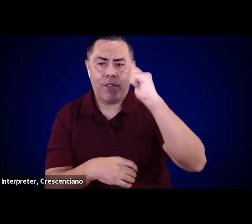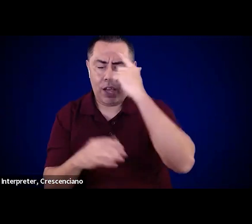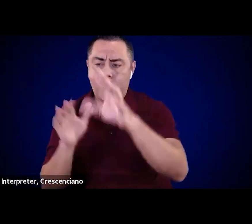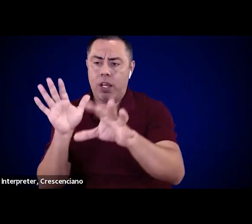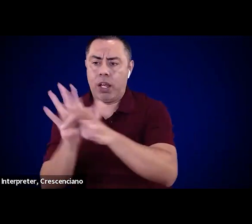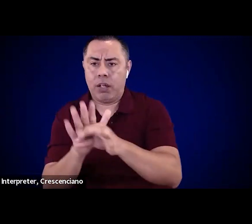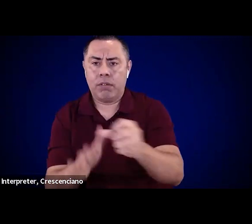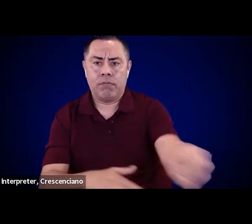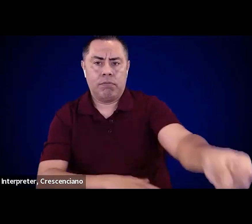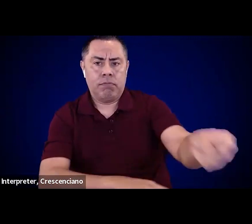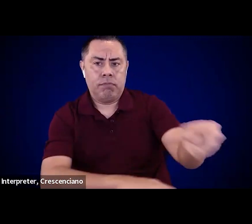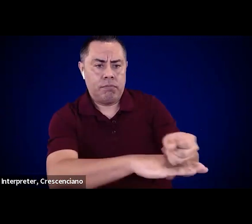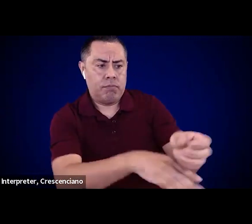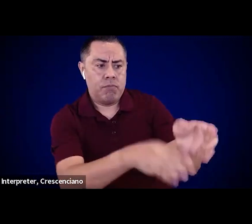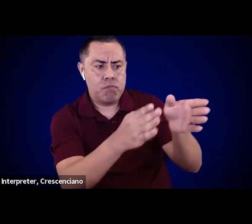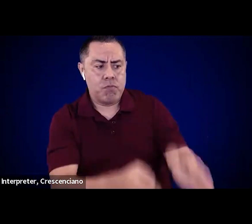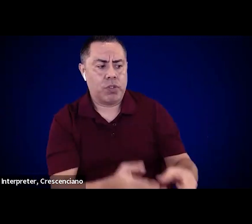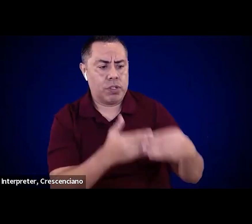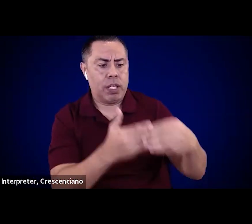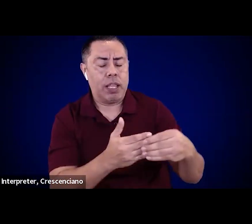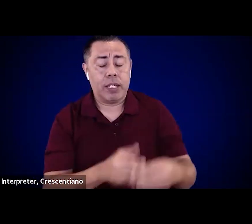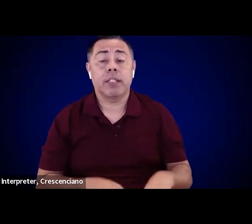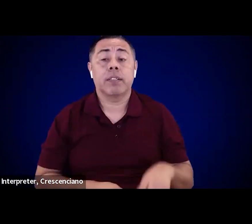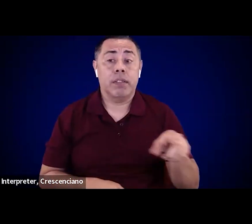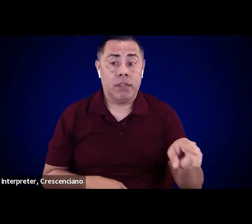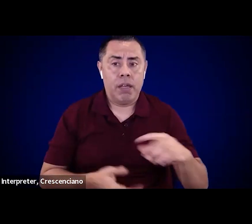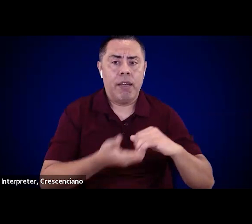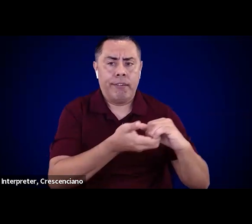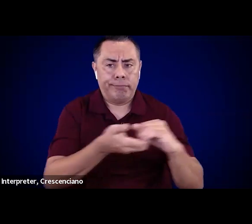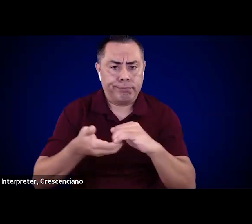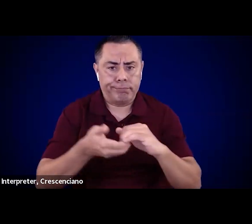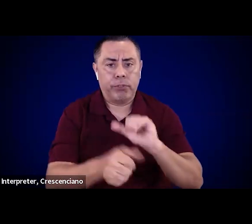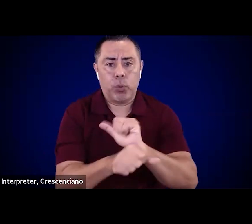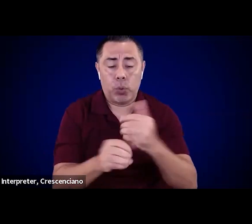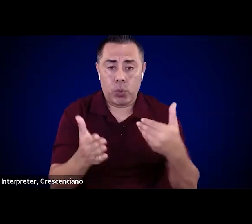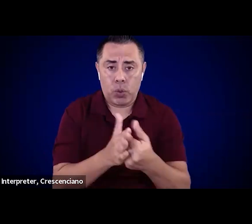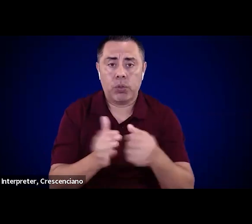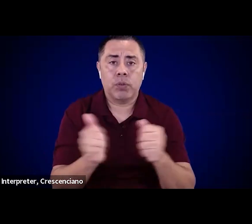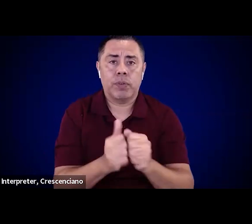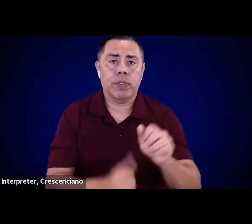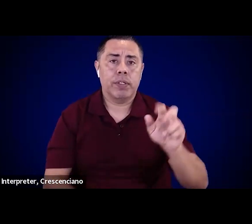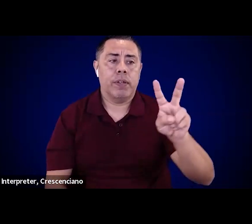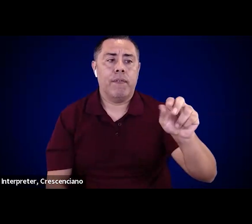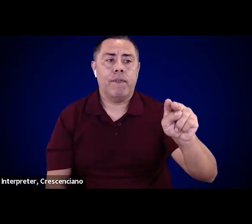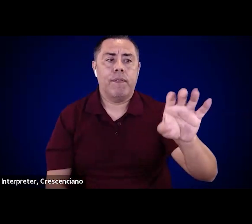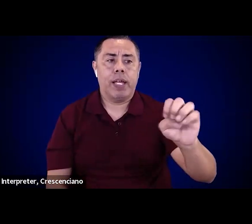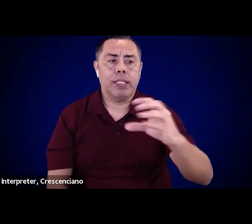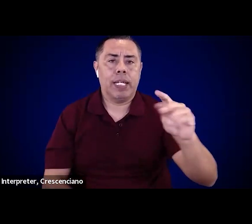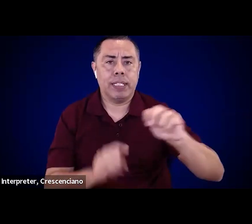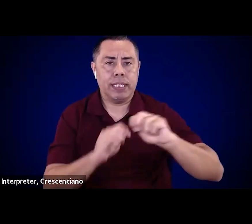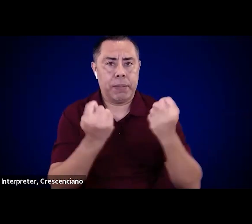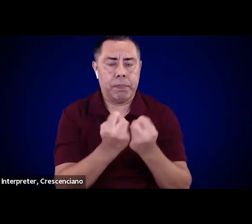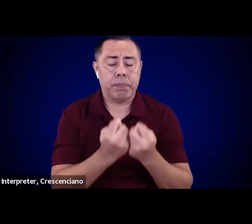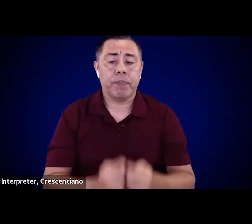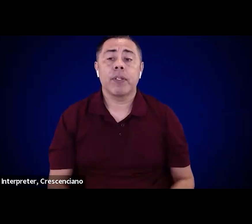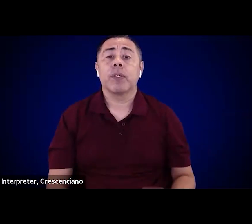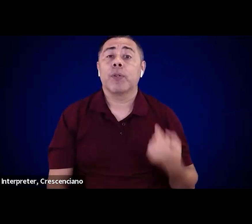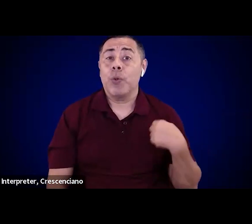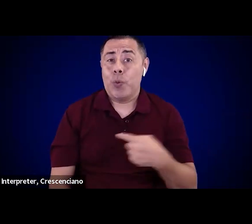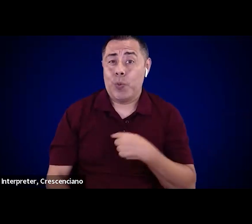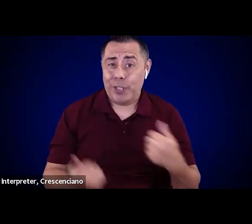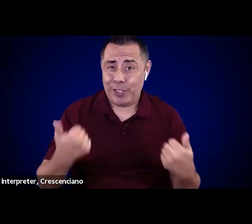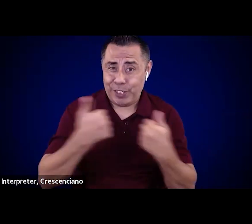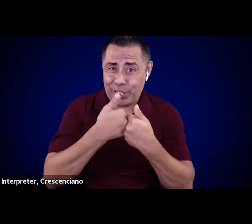and collaborates very closely with Vance and his team. We challenge ourselves every day